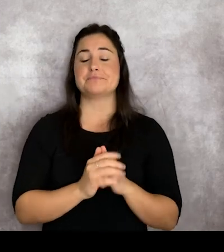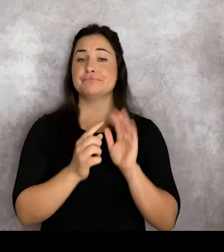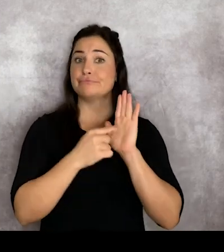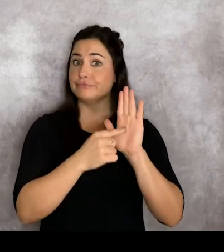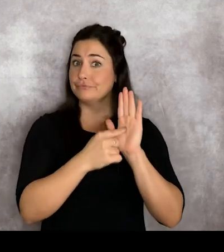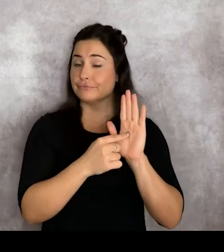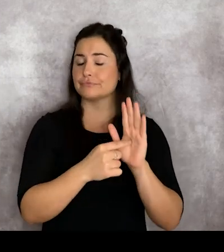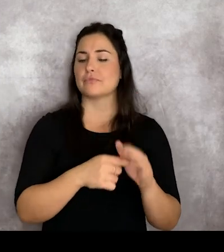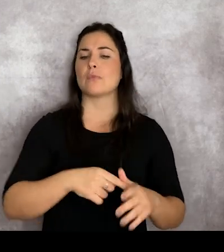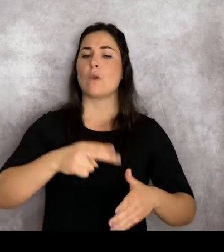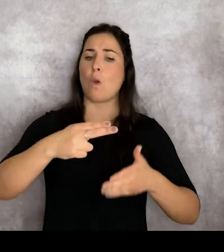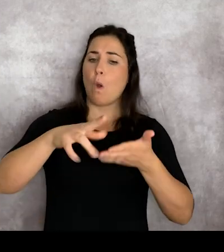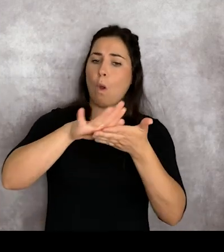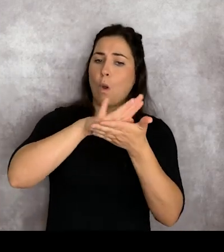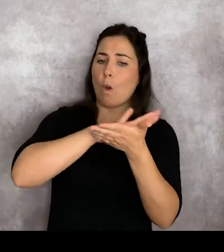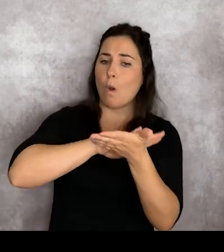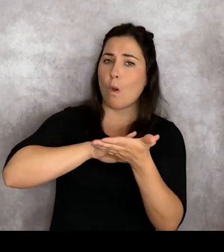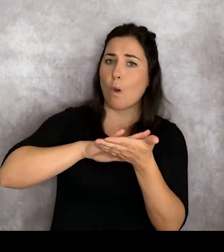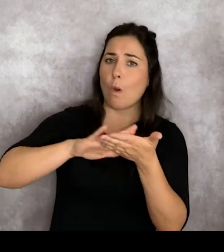Holy,